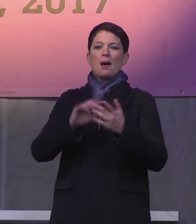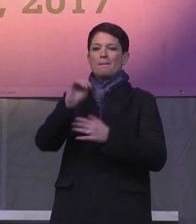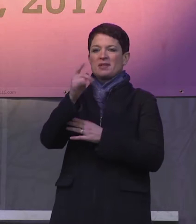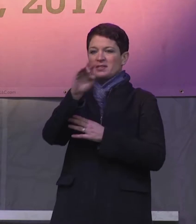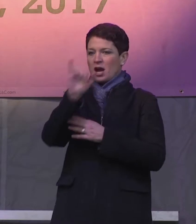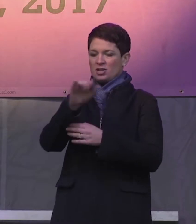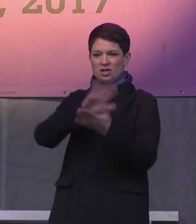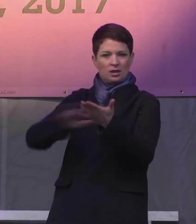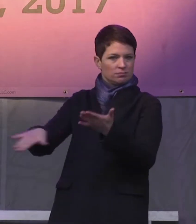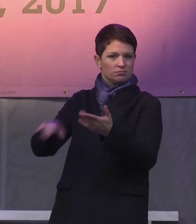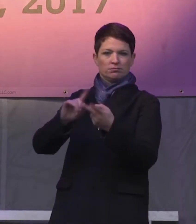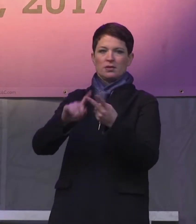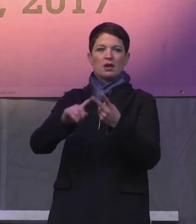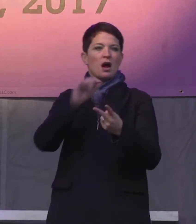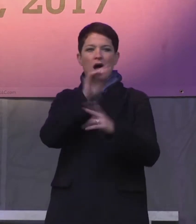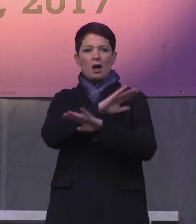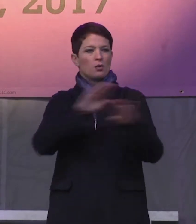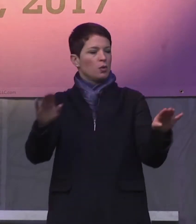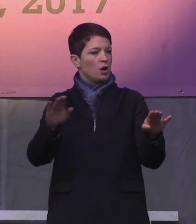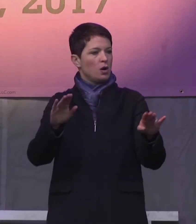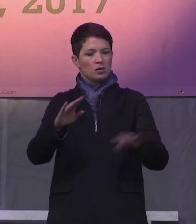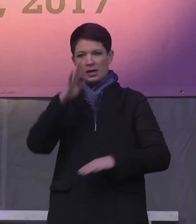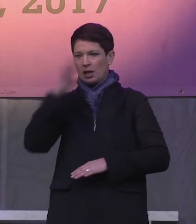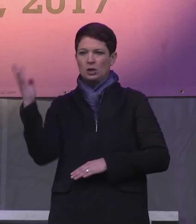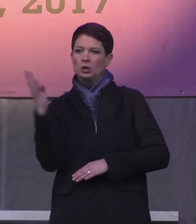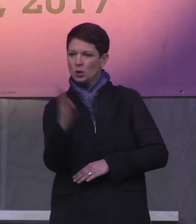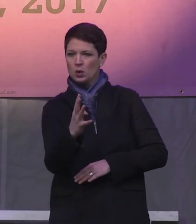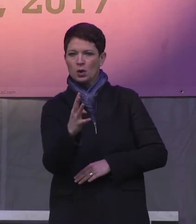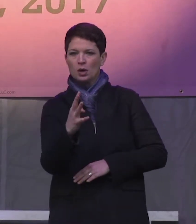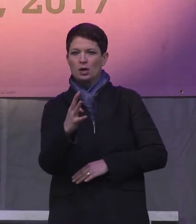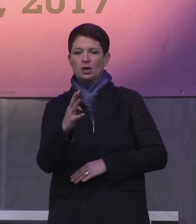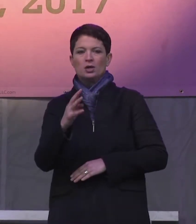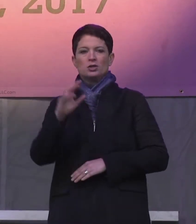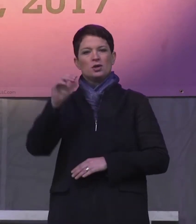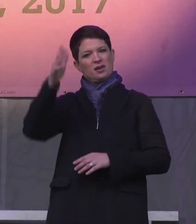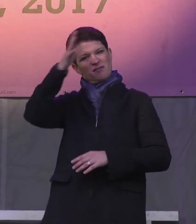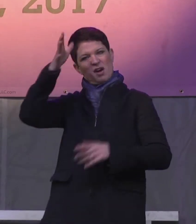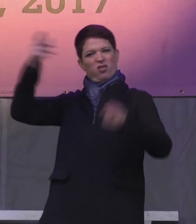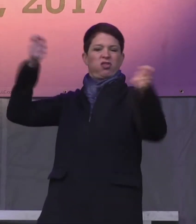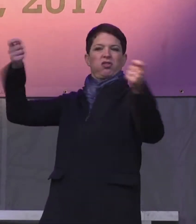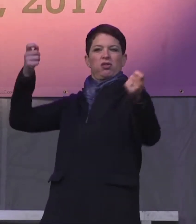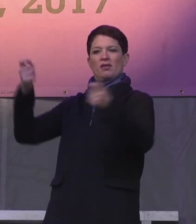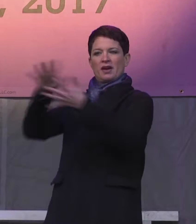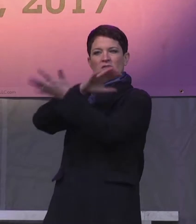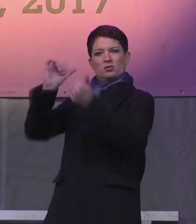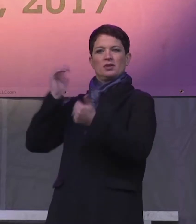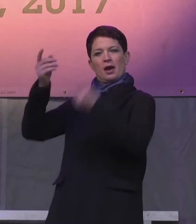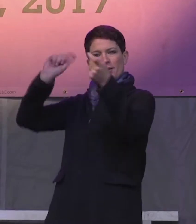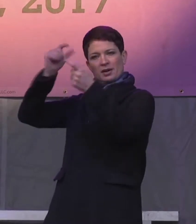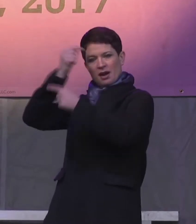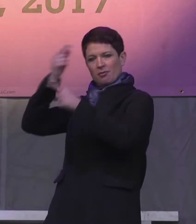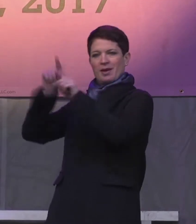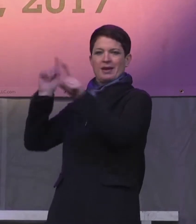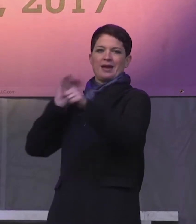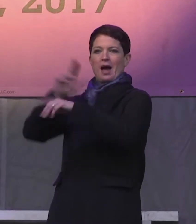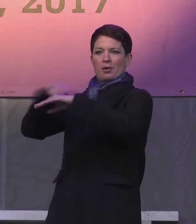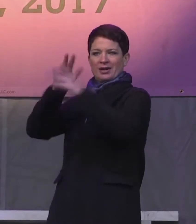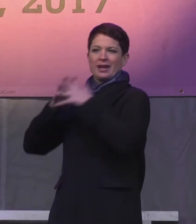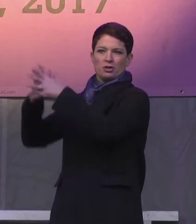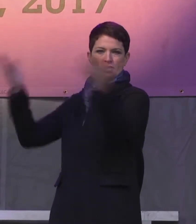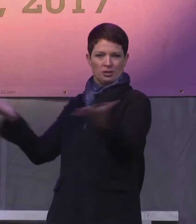misogyny. I will not turn a blind eye to the patriarchy that cripples our government and this nation.